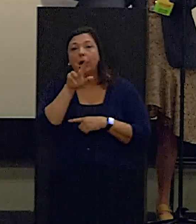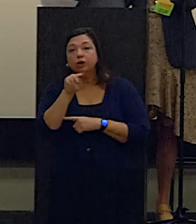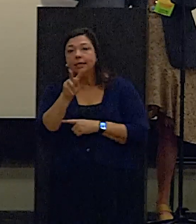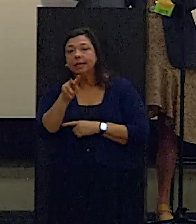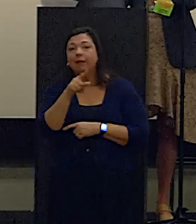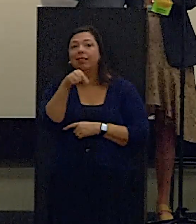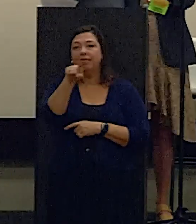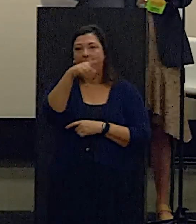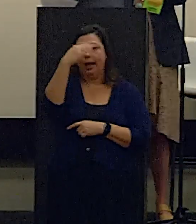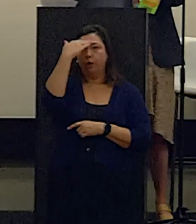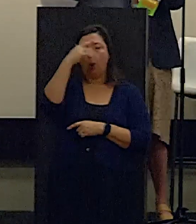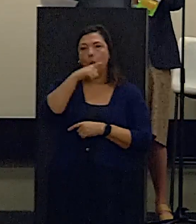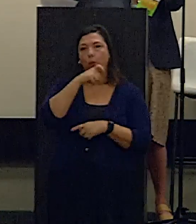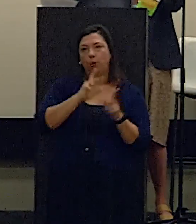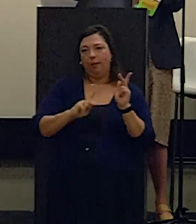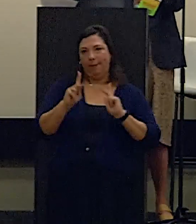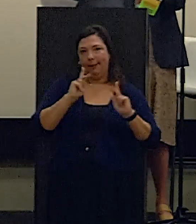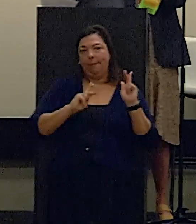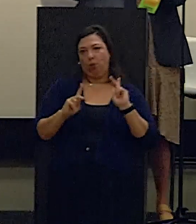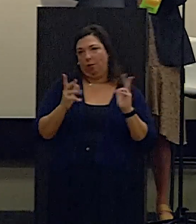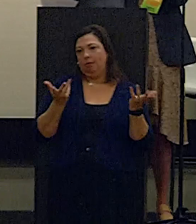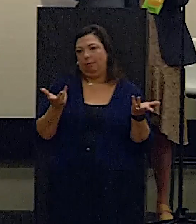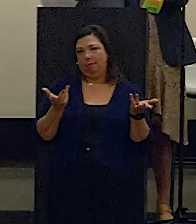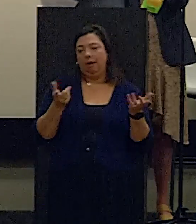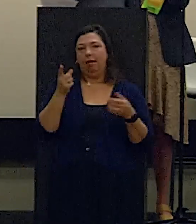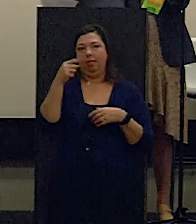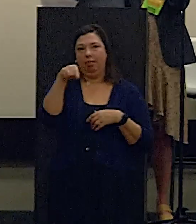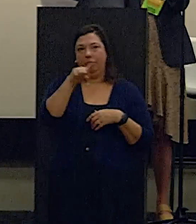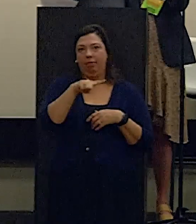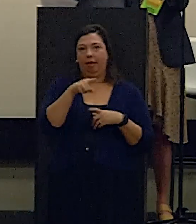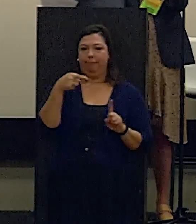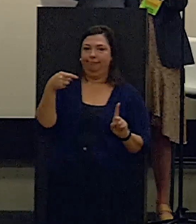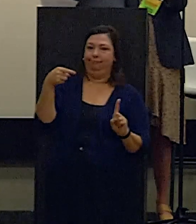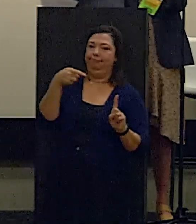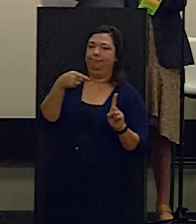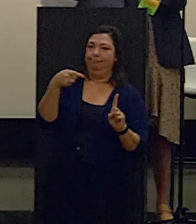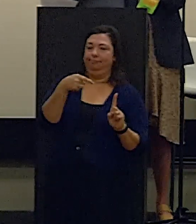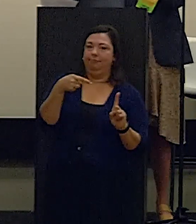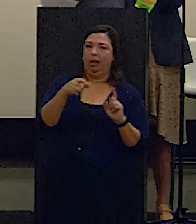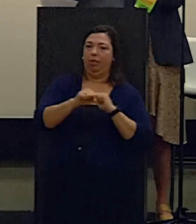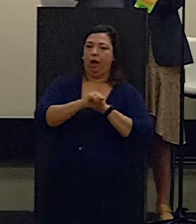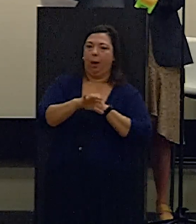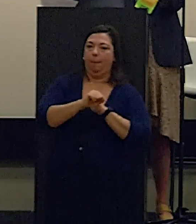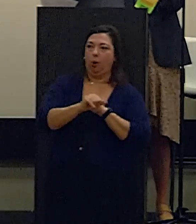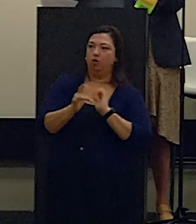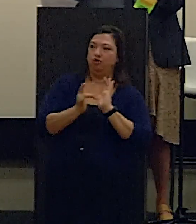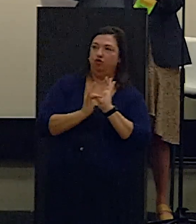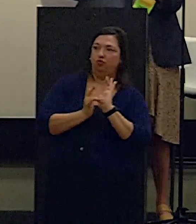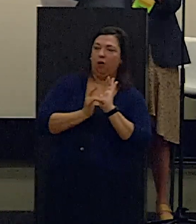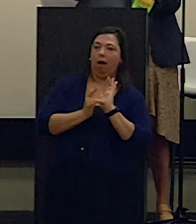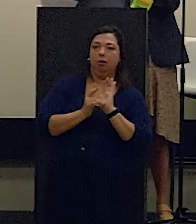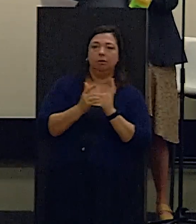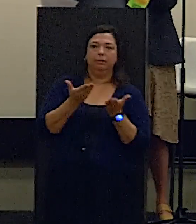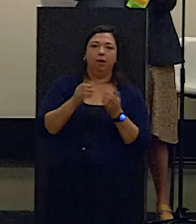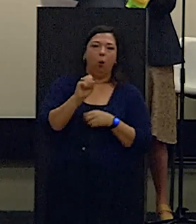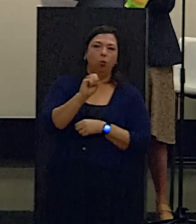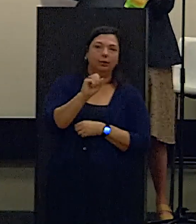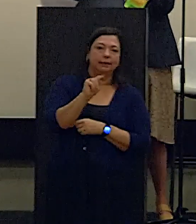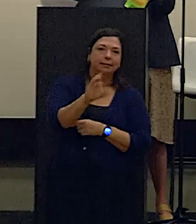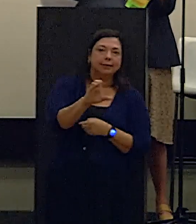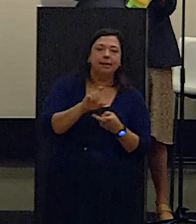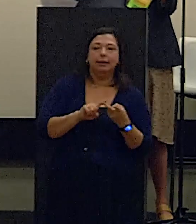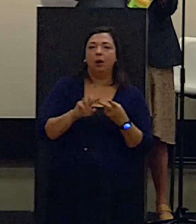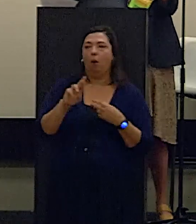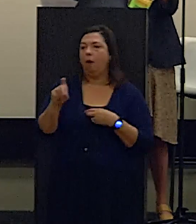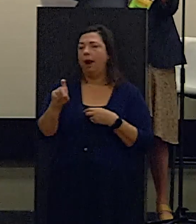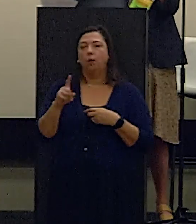they know who those people are. They are shooting their commercials of their drugs, whether they're prescription or over the counter, they're coming to